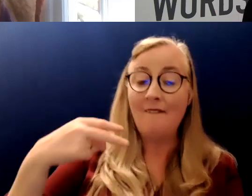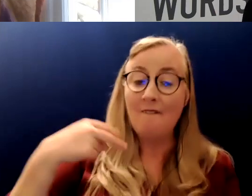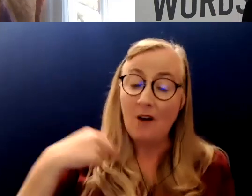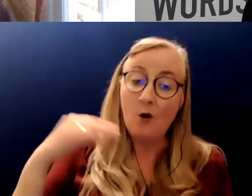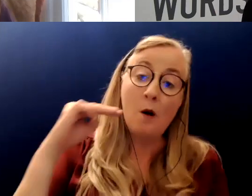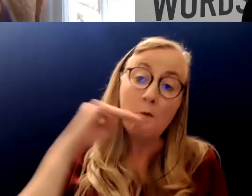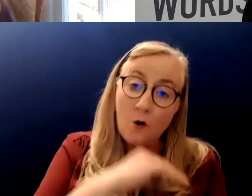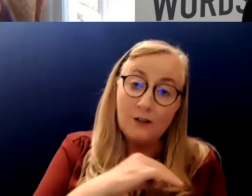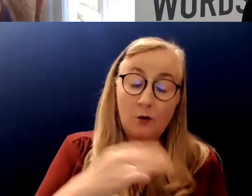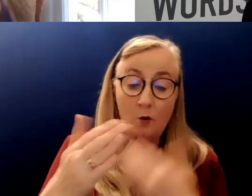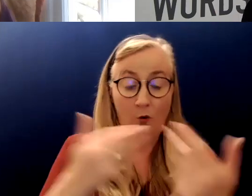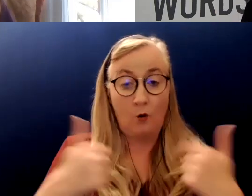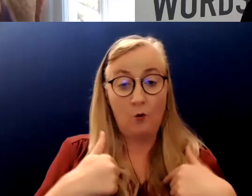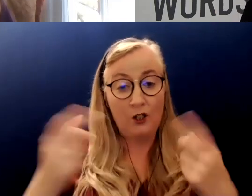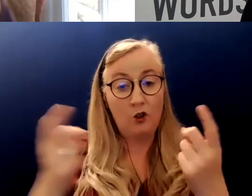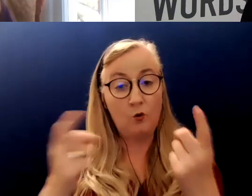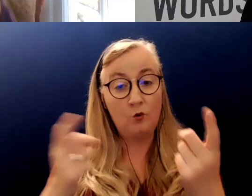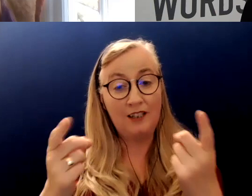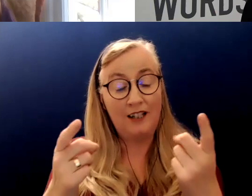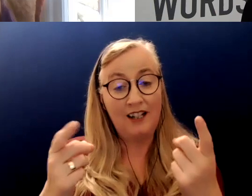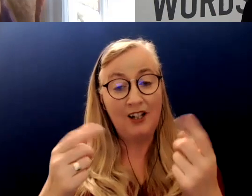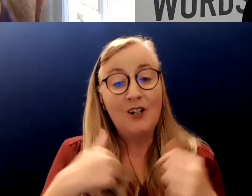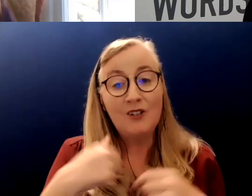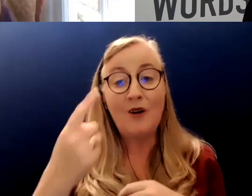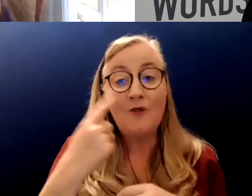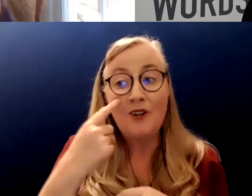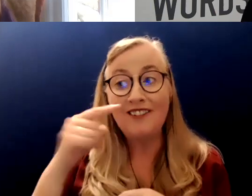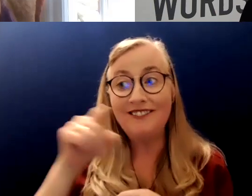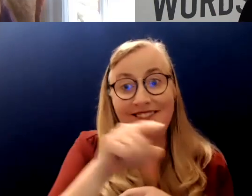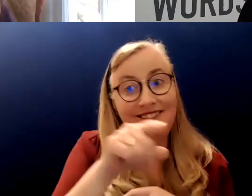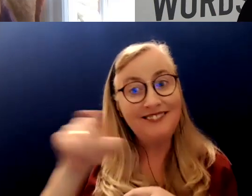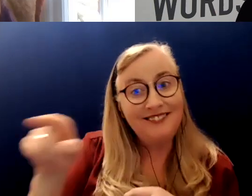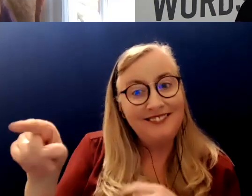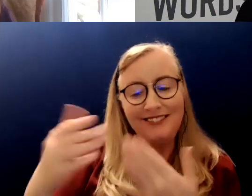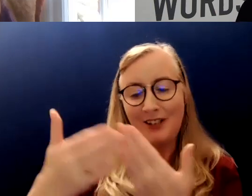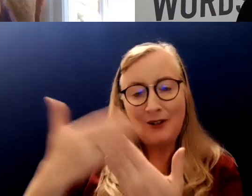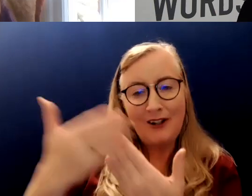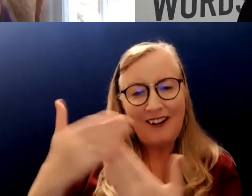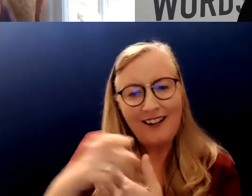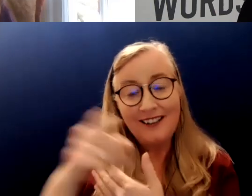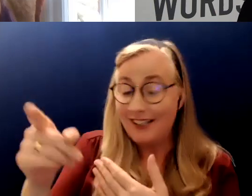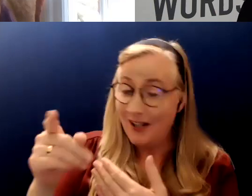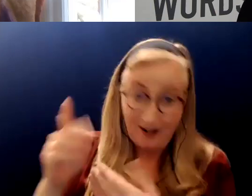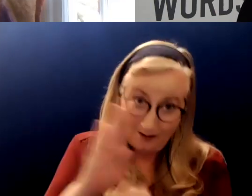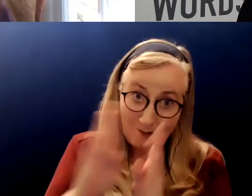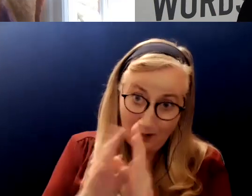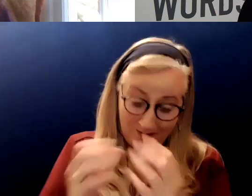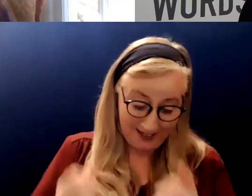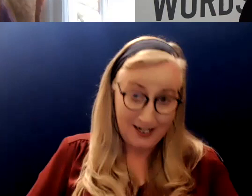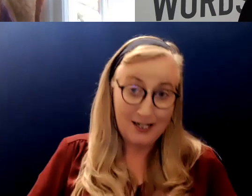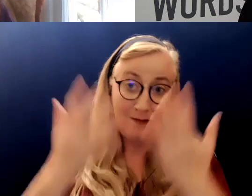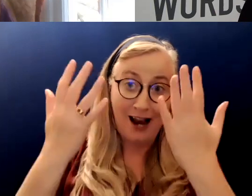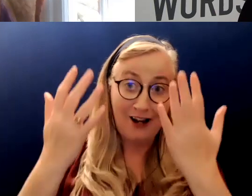we do. And looking at the youth really does inspire